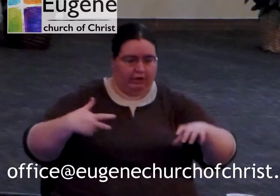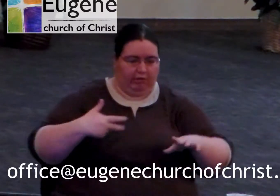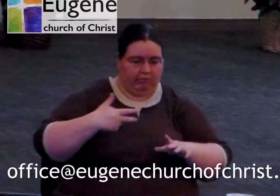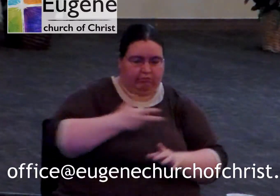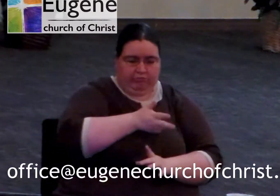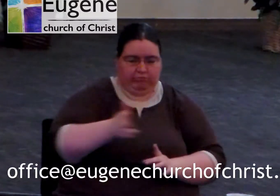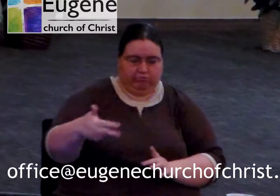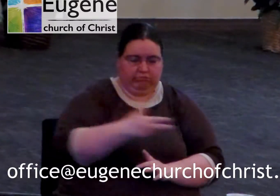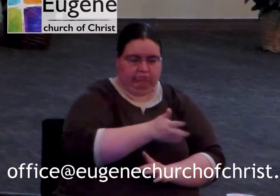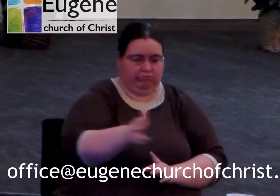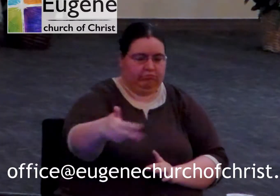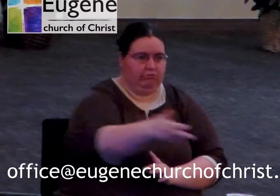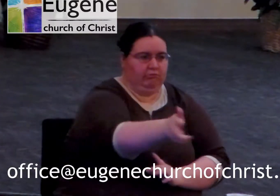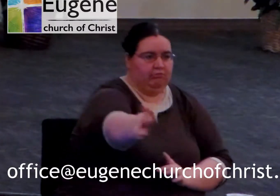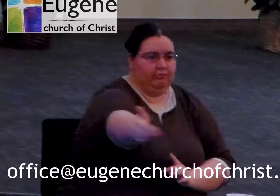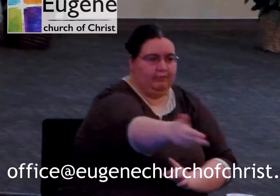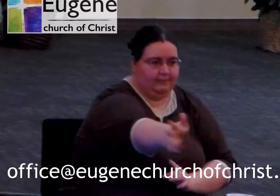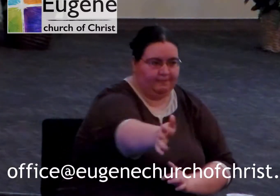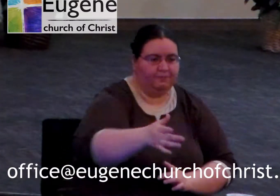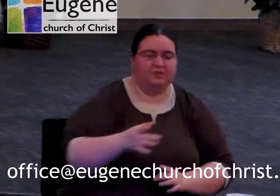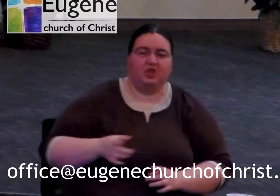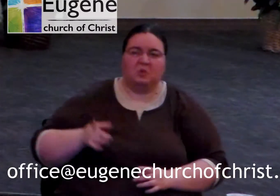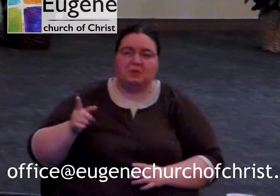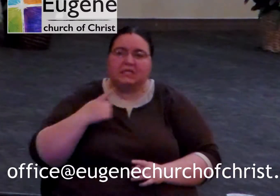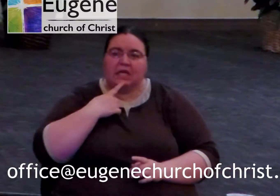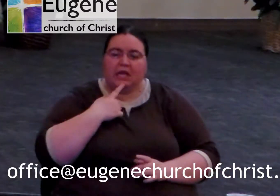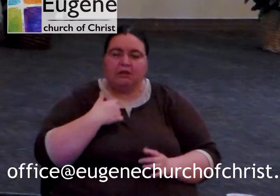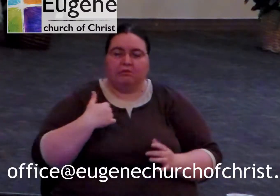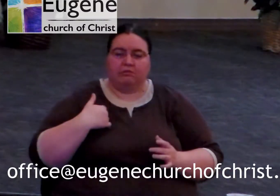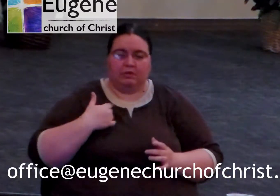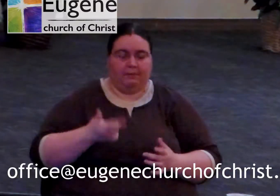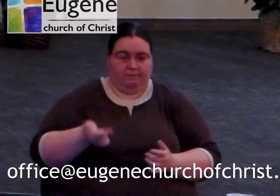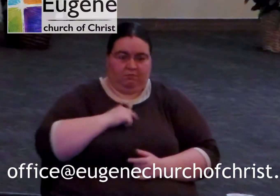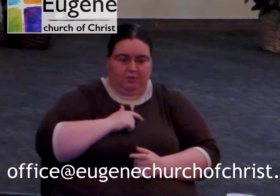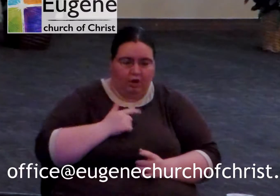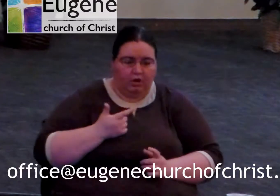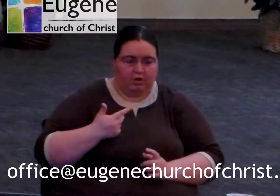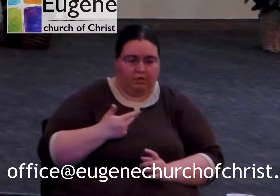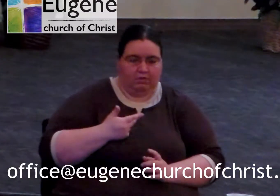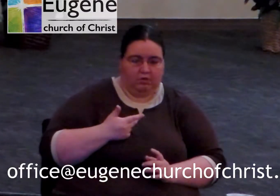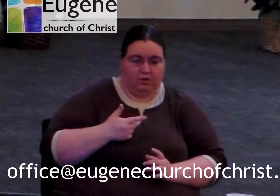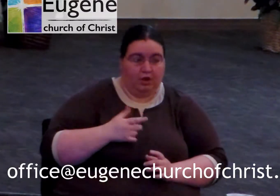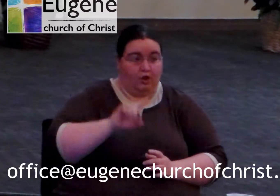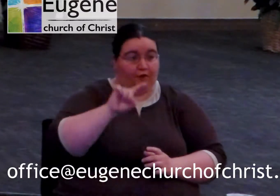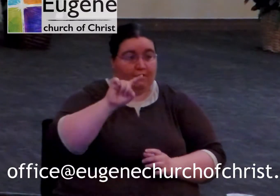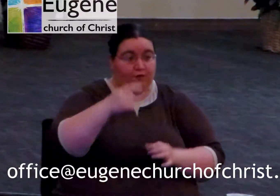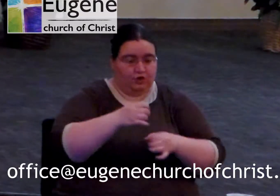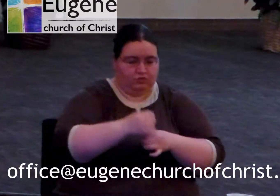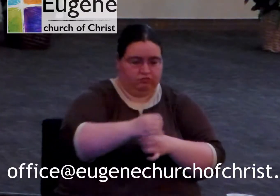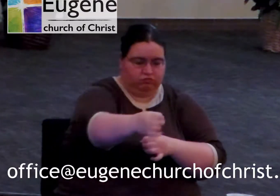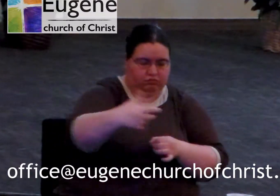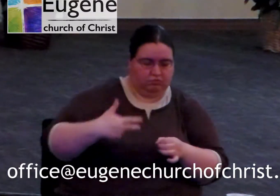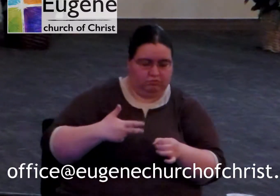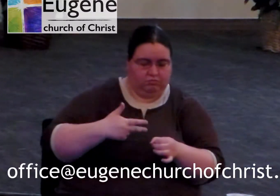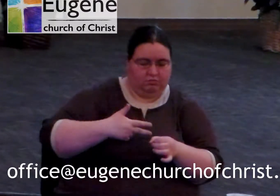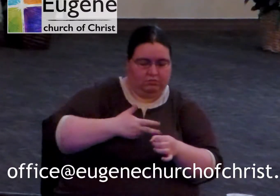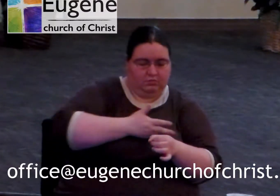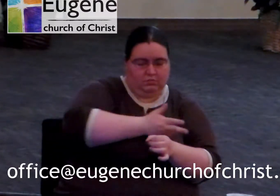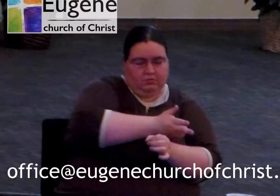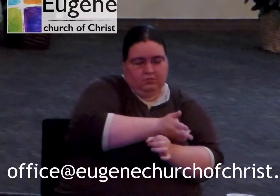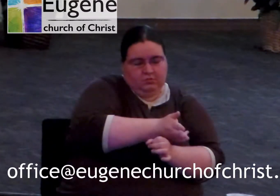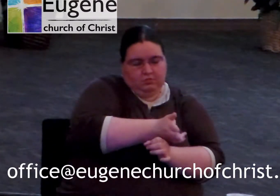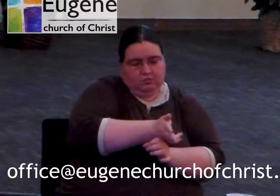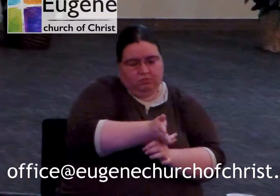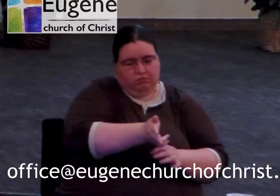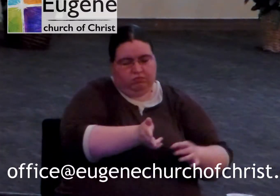he got through, and he's going on, it's his turn, and he goes through the first one. He makes the turn, and he's watching the second one. He clips it with the back tire,